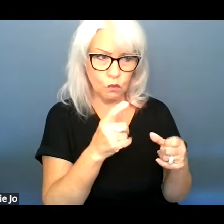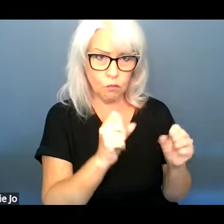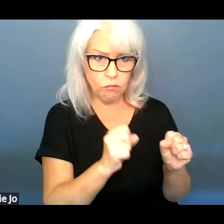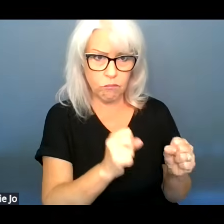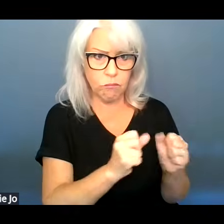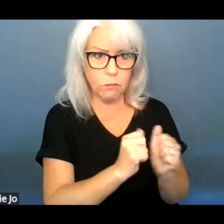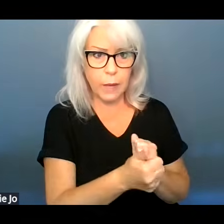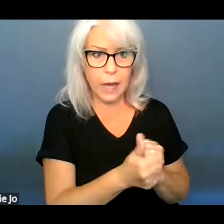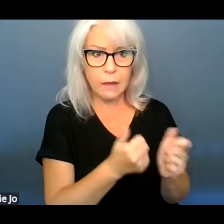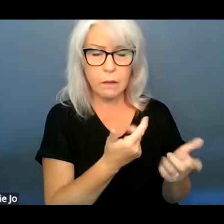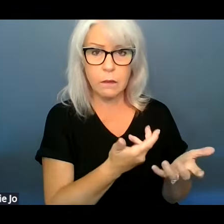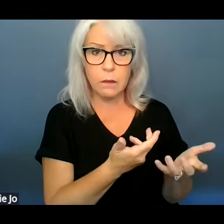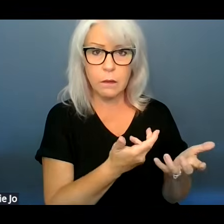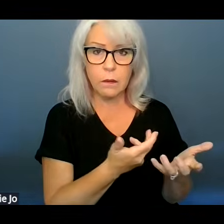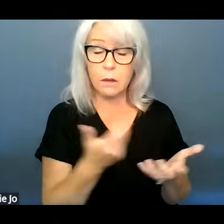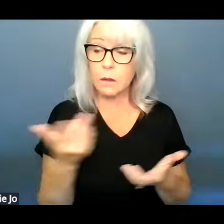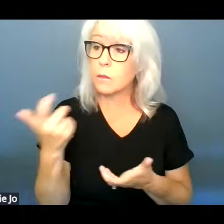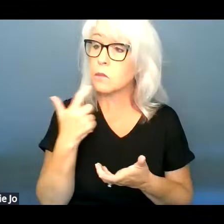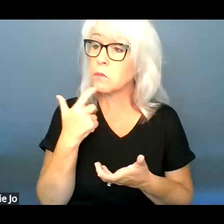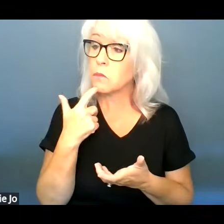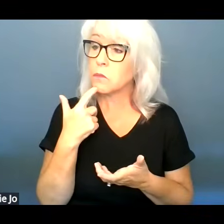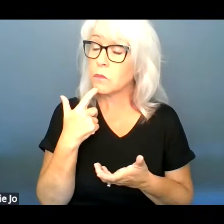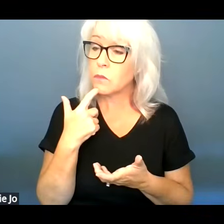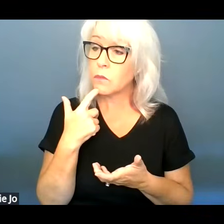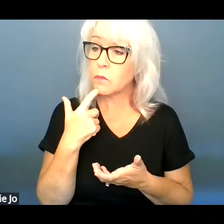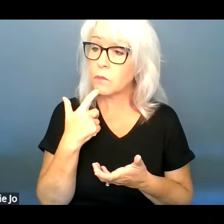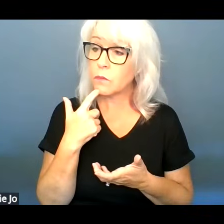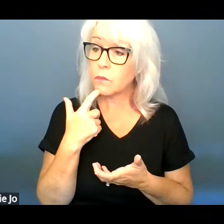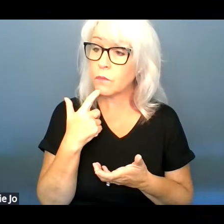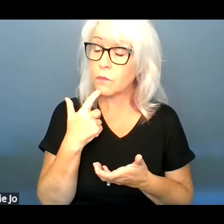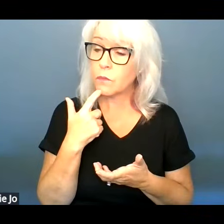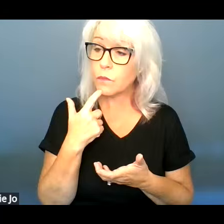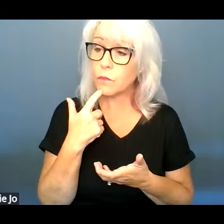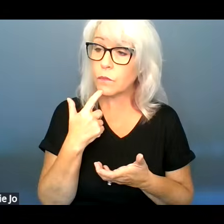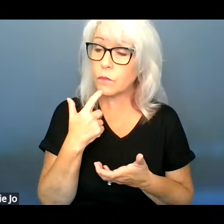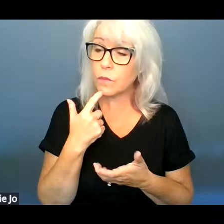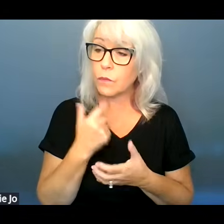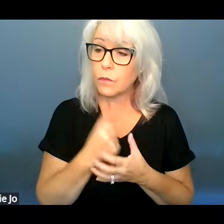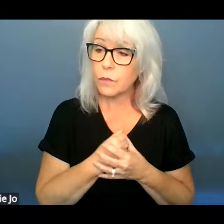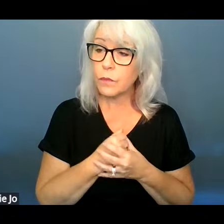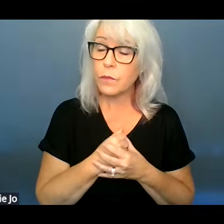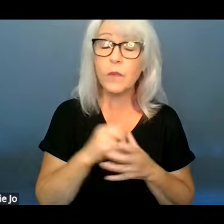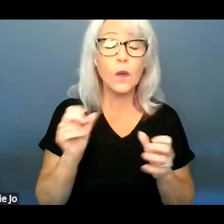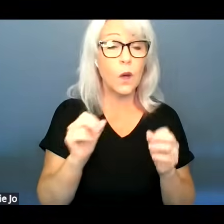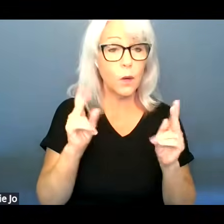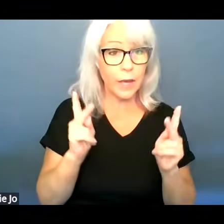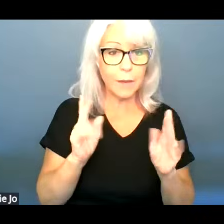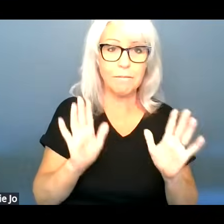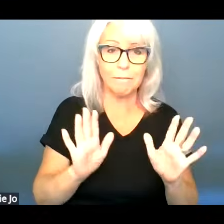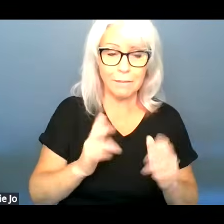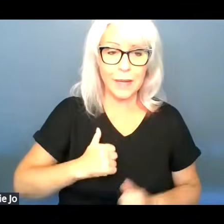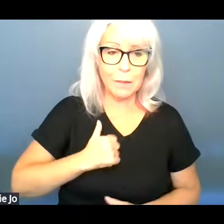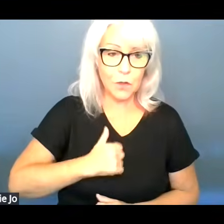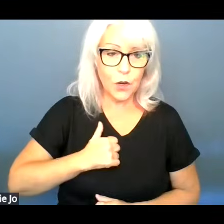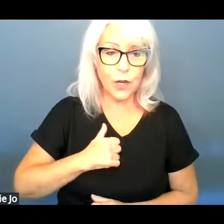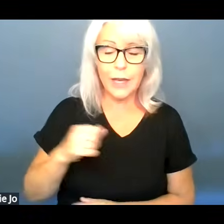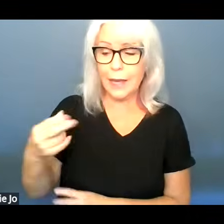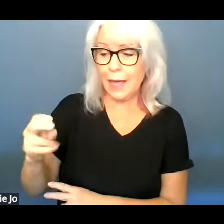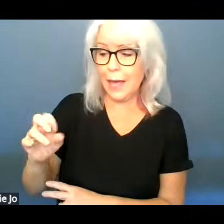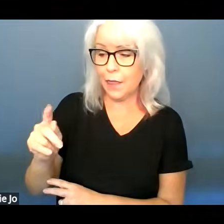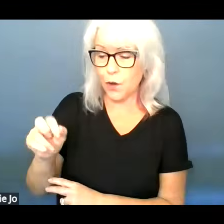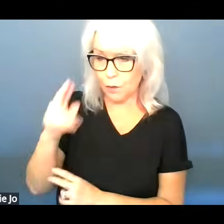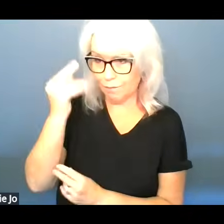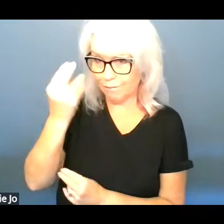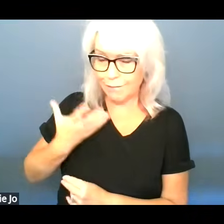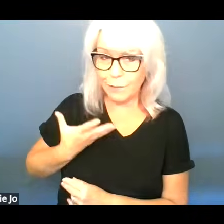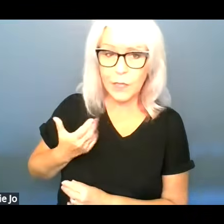What's that? Oh, yeah, sorry. Well. Okay, so sorry, Heather's correcting me. Because there's 3 of